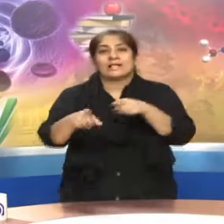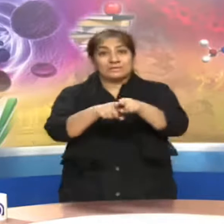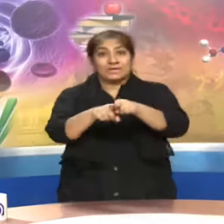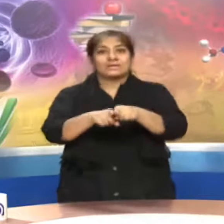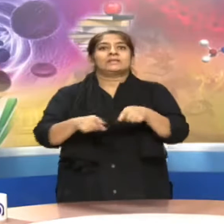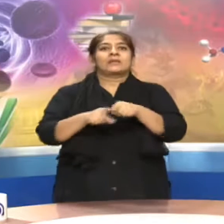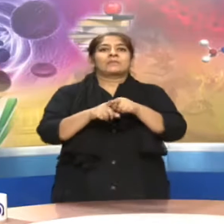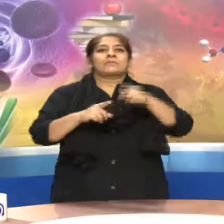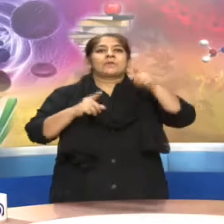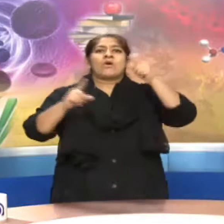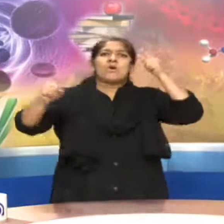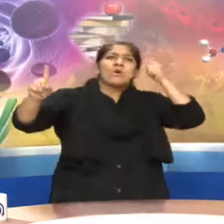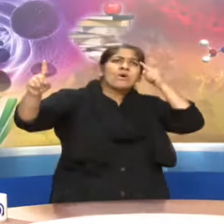then